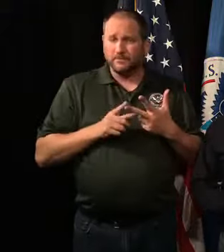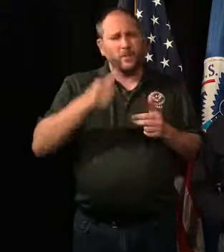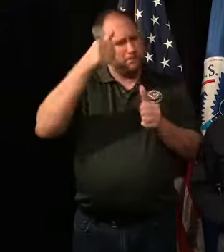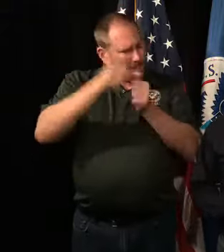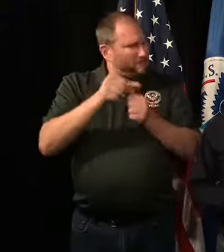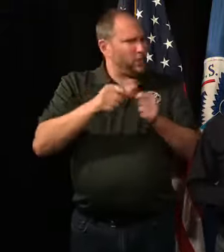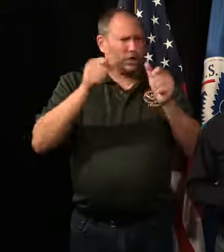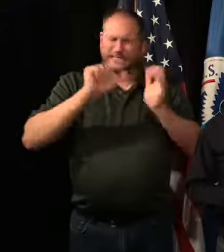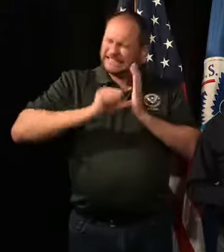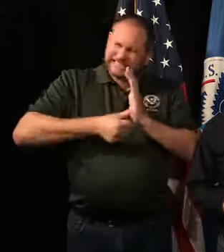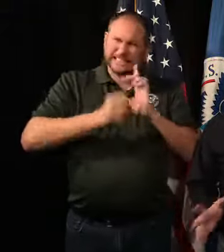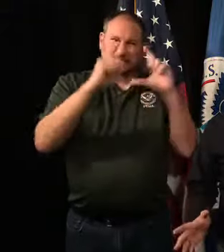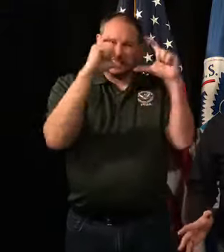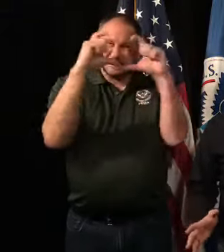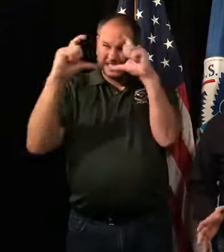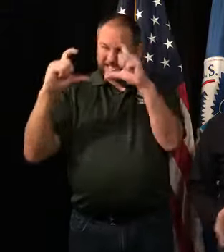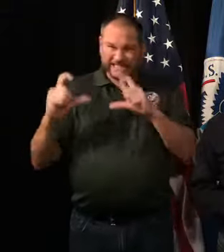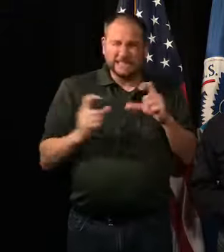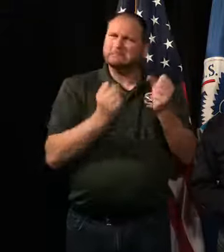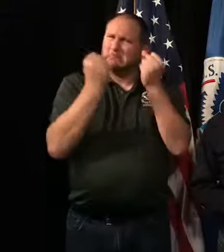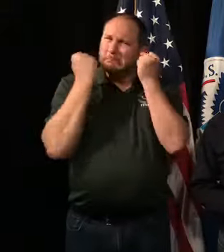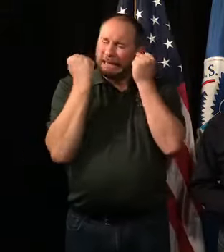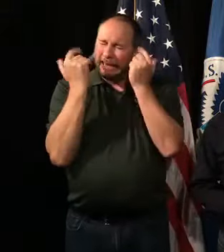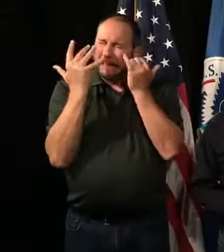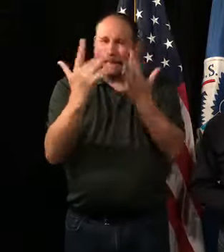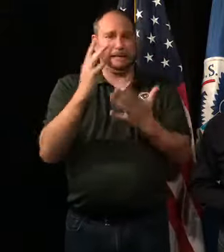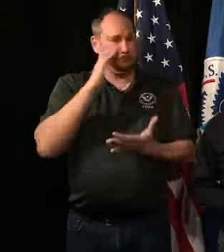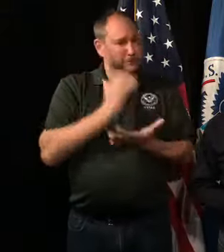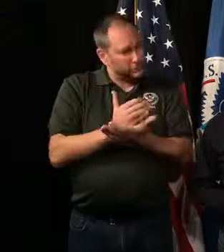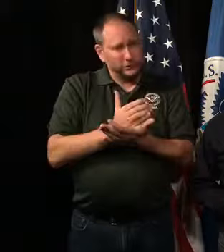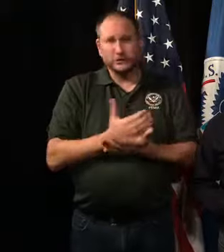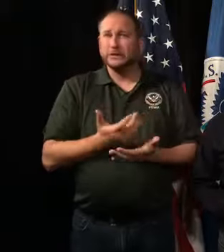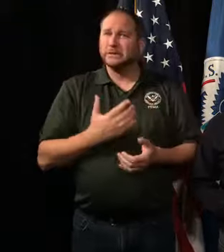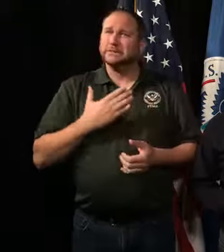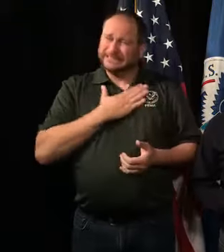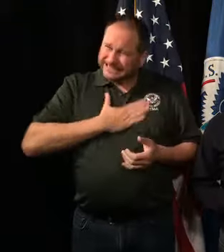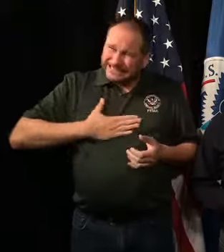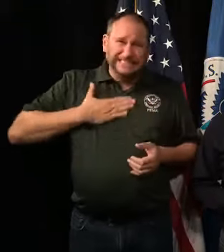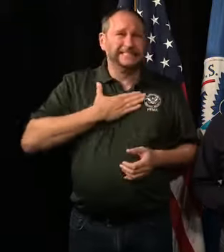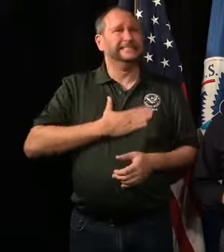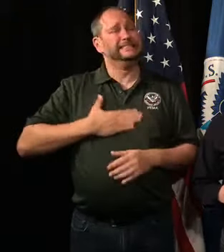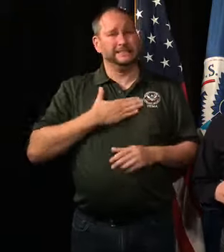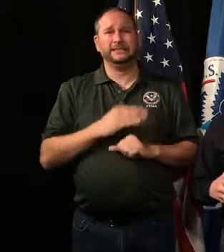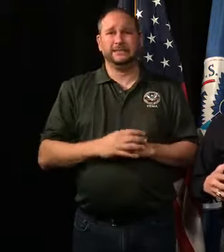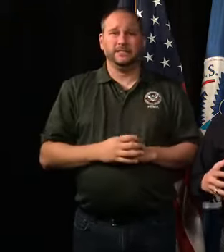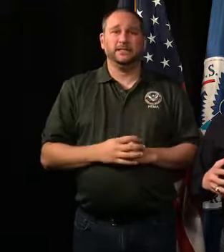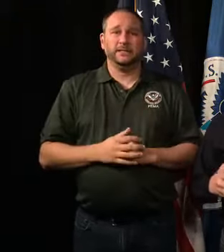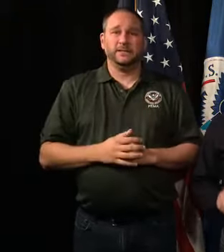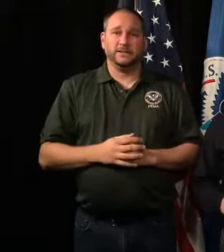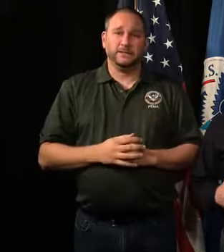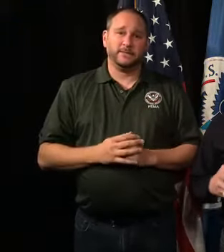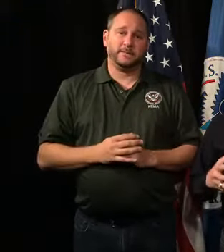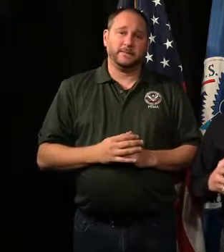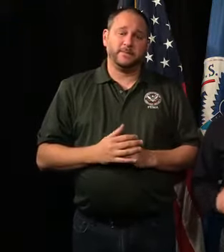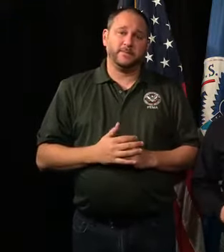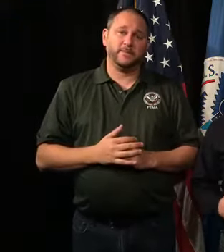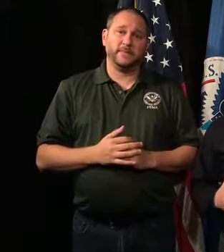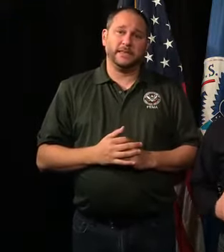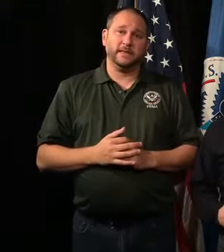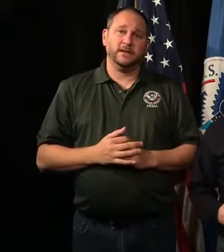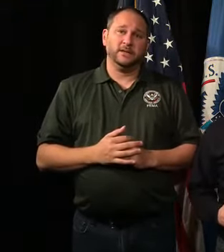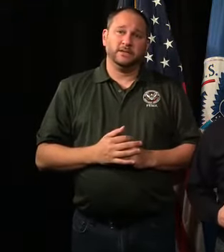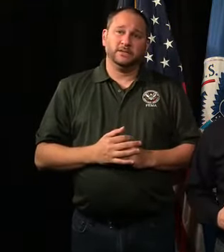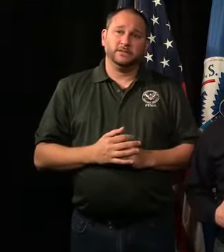pictures, pictures. So many pictures. Take them, please. And be ready to deepen and